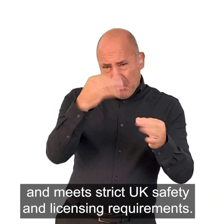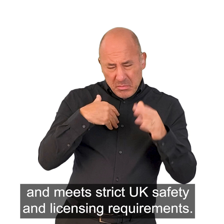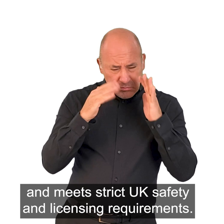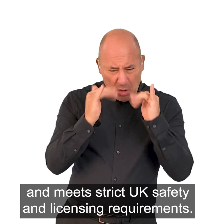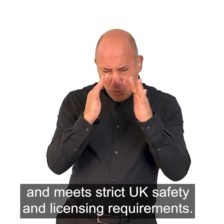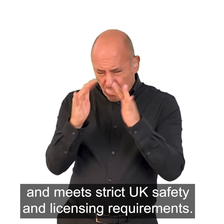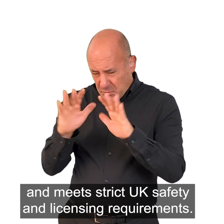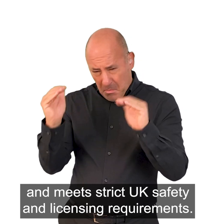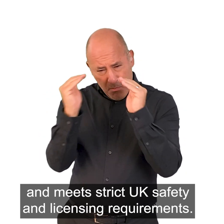licensing requirements.